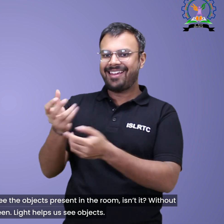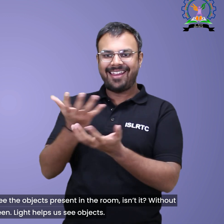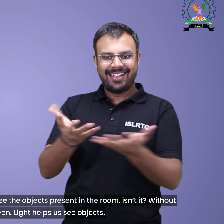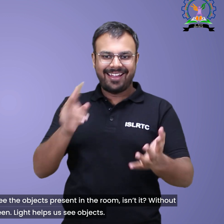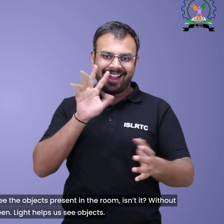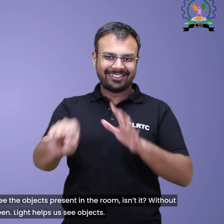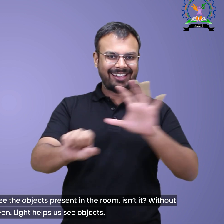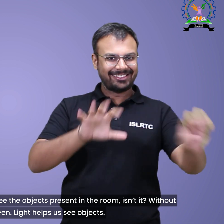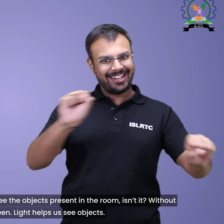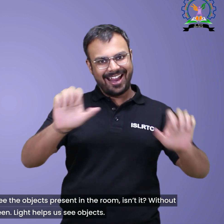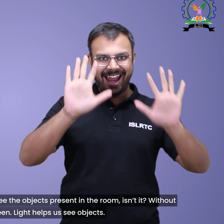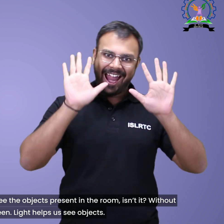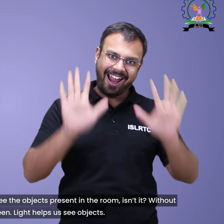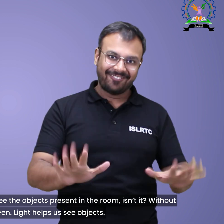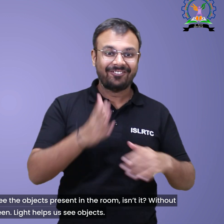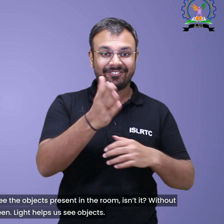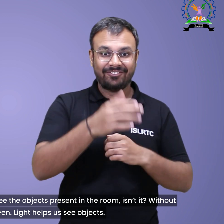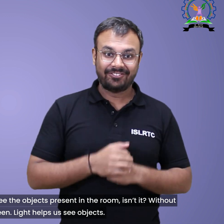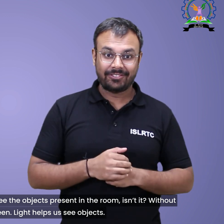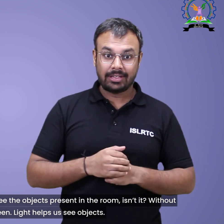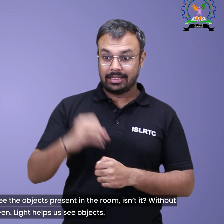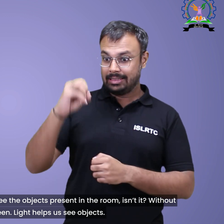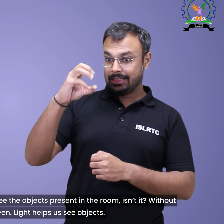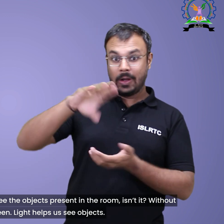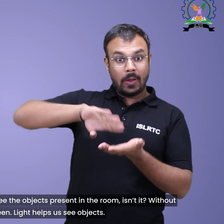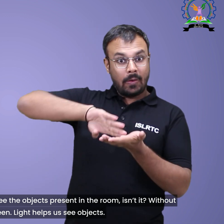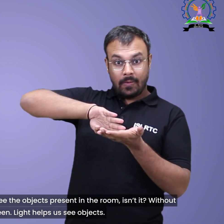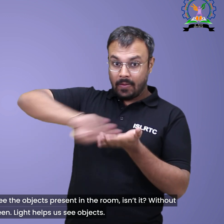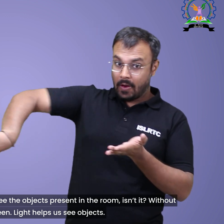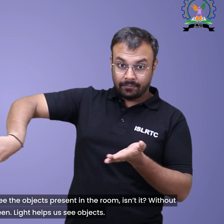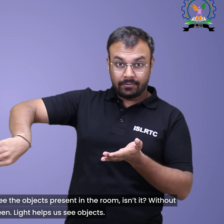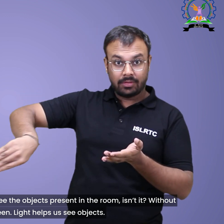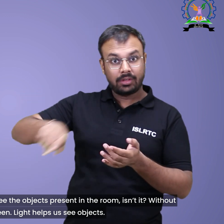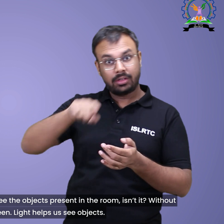be seen. Light helps us see objects.